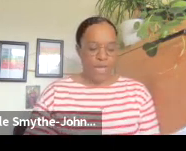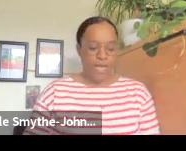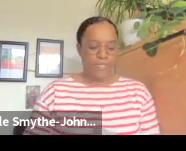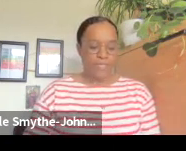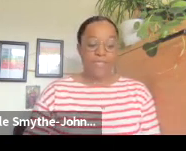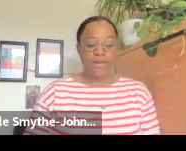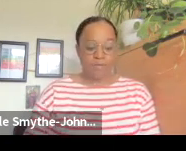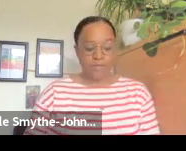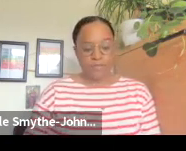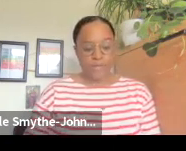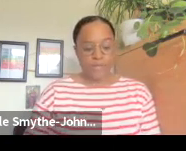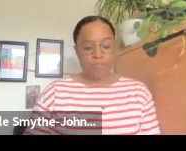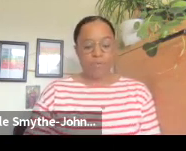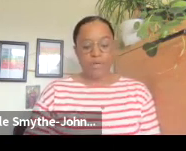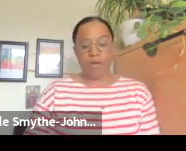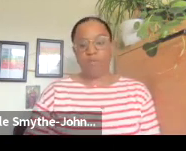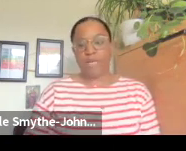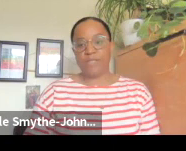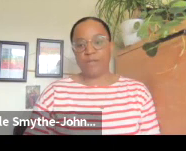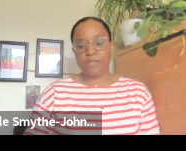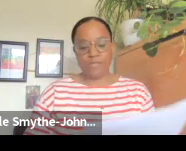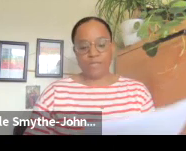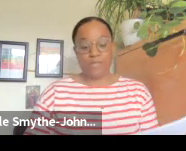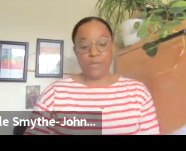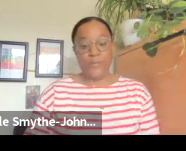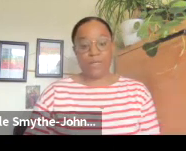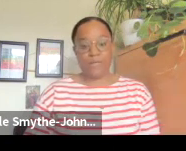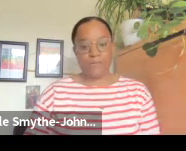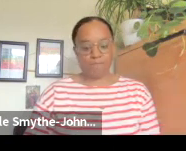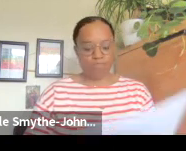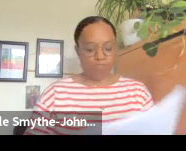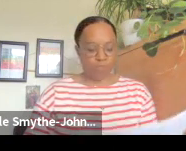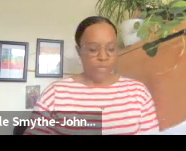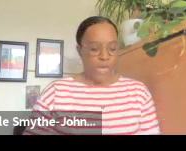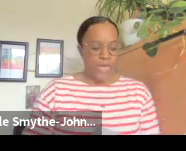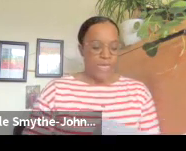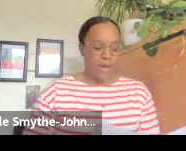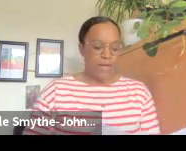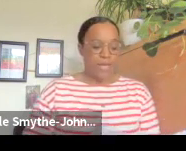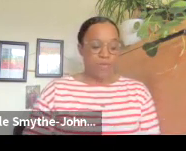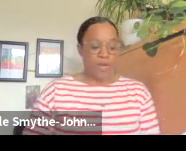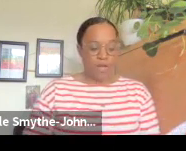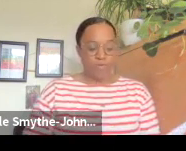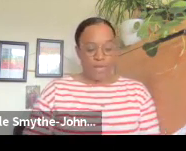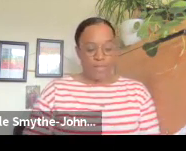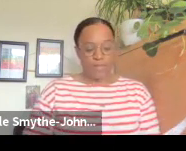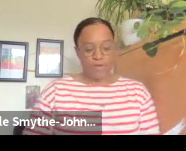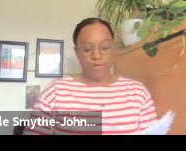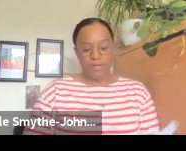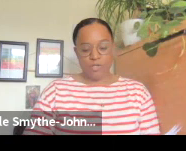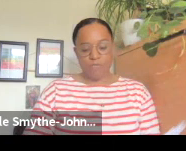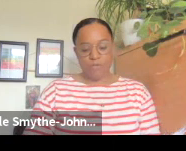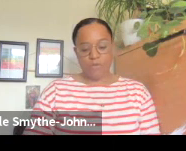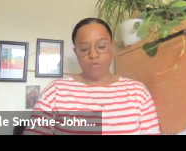Americas, as this internet advertisement and postcard from 1930s Mexico indicates. Yet, as Catherine Cox reminds us